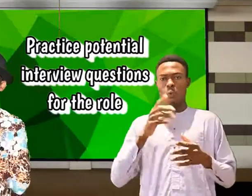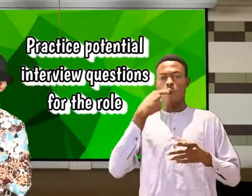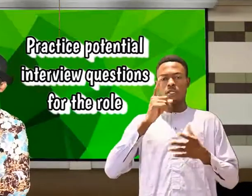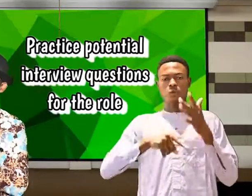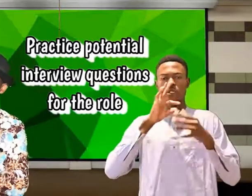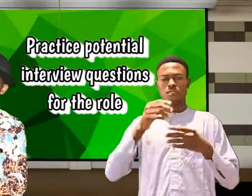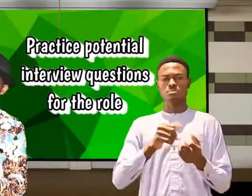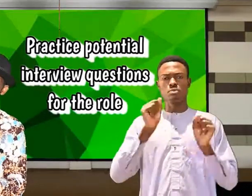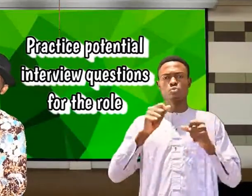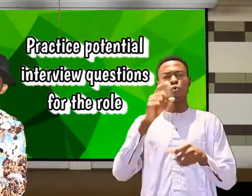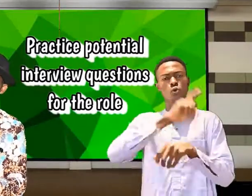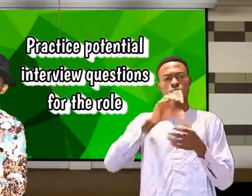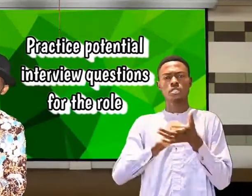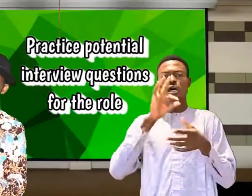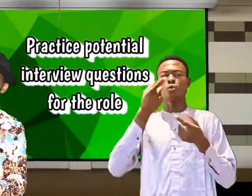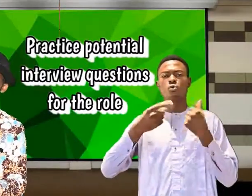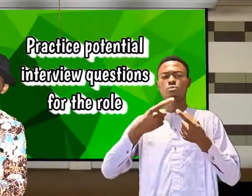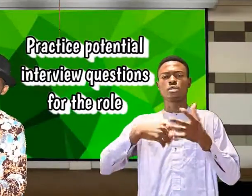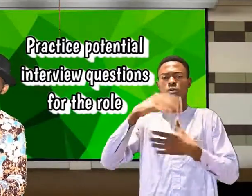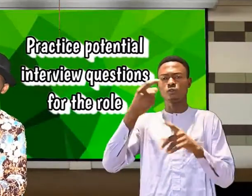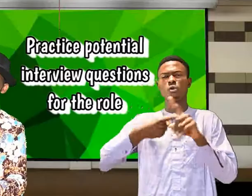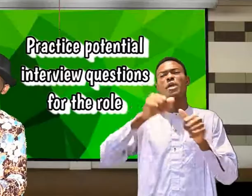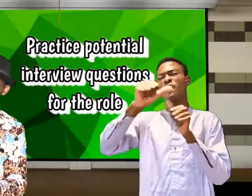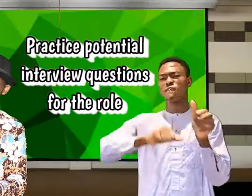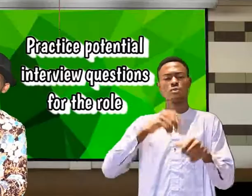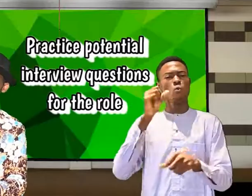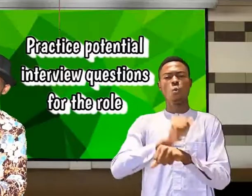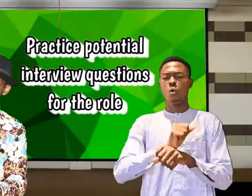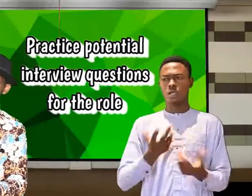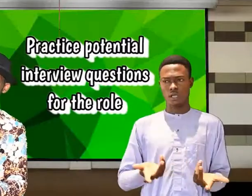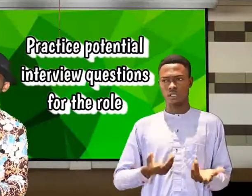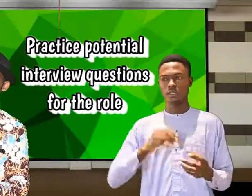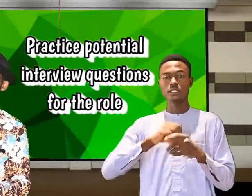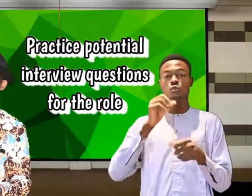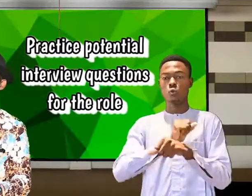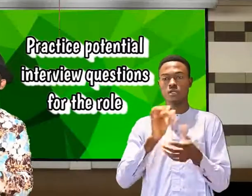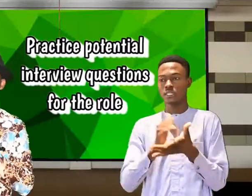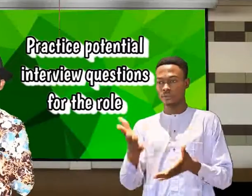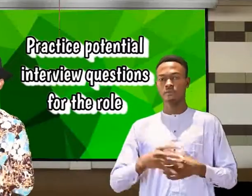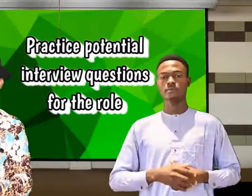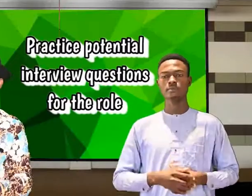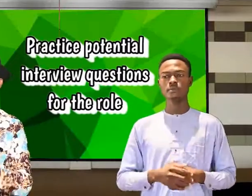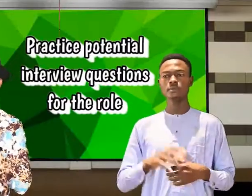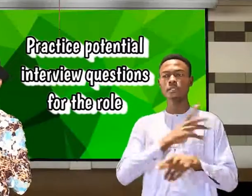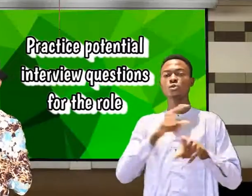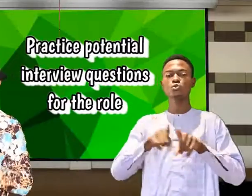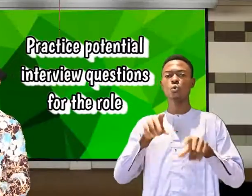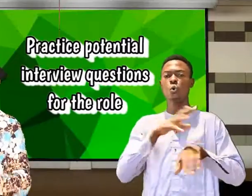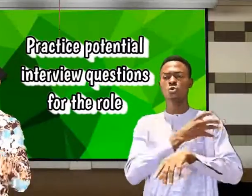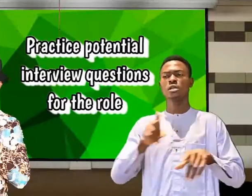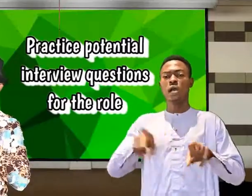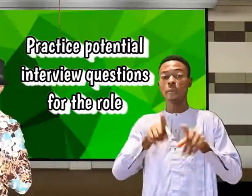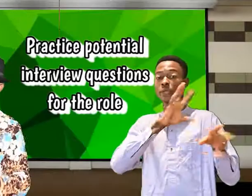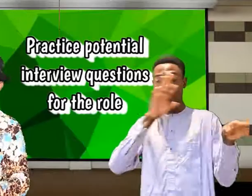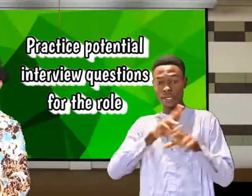questions that are supposed to come out from every job, every description in the role description there, and so on, and be